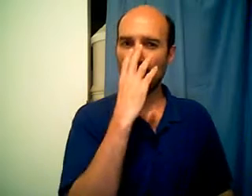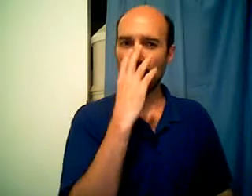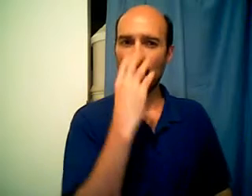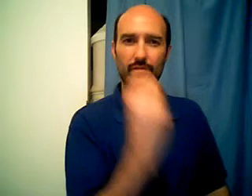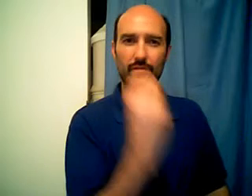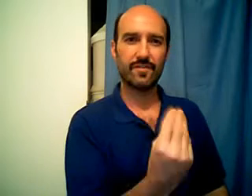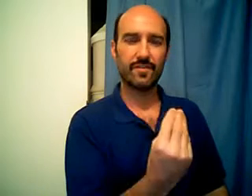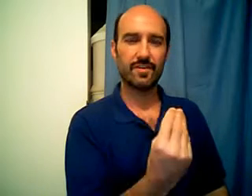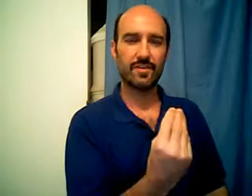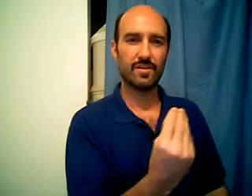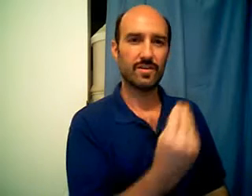Wolf.